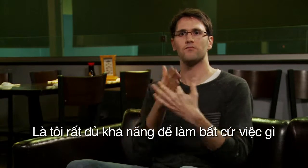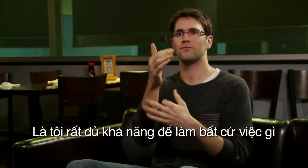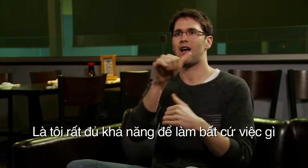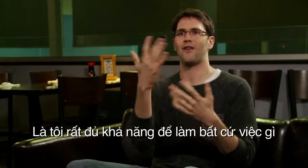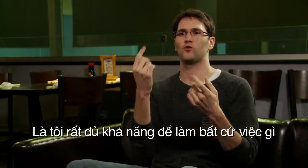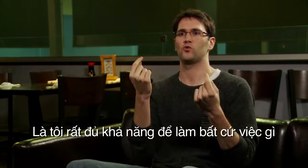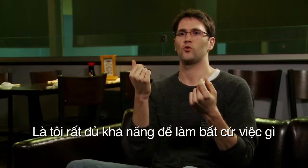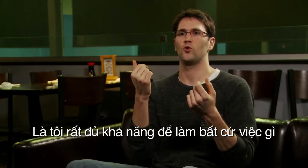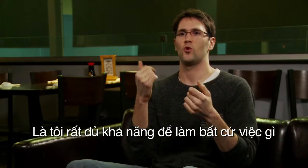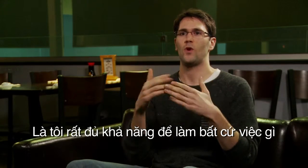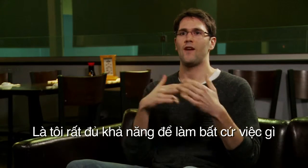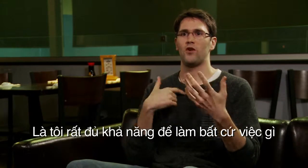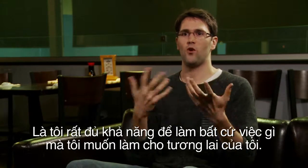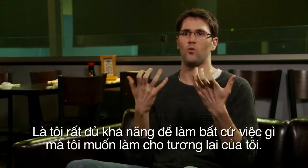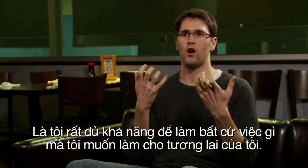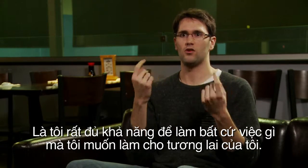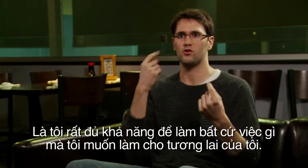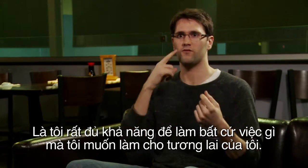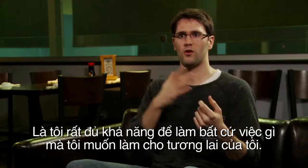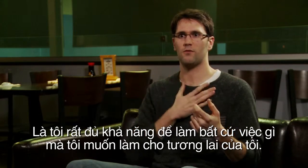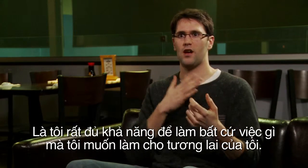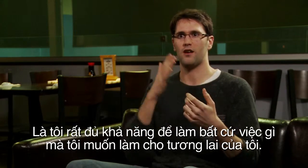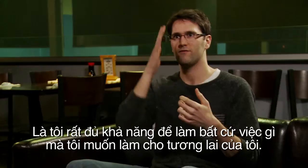capable to do whatever it is I wanted to do for my future.